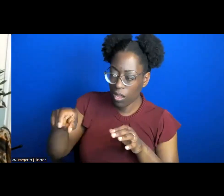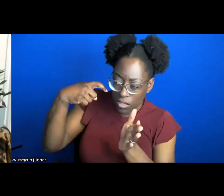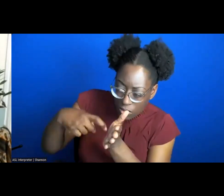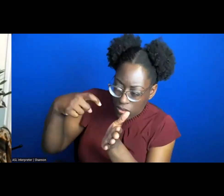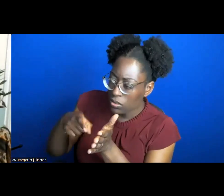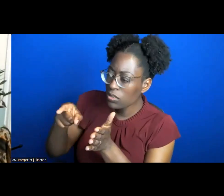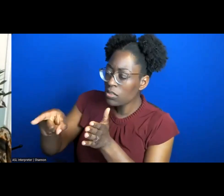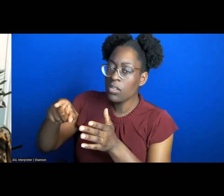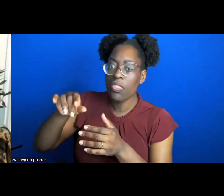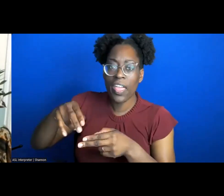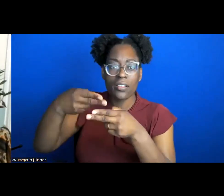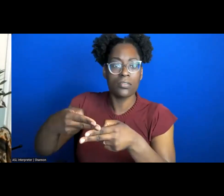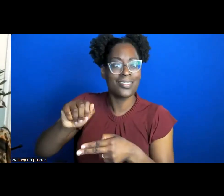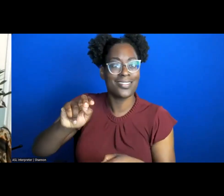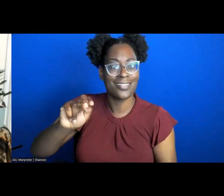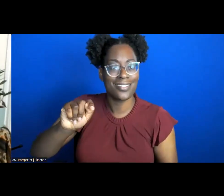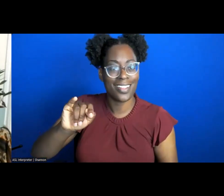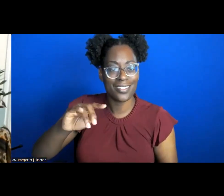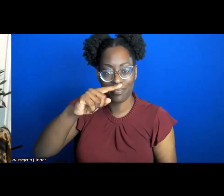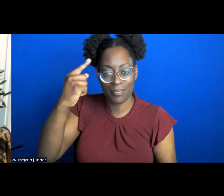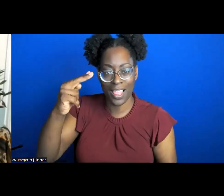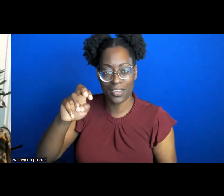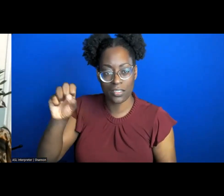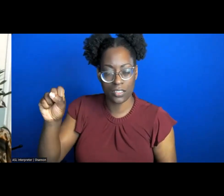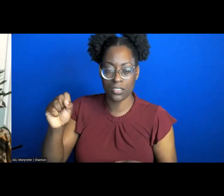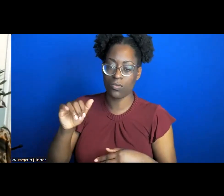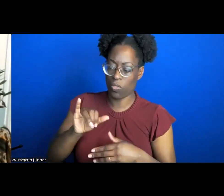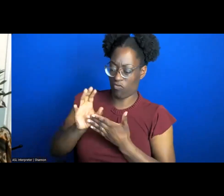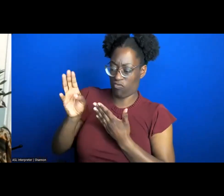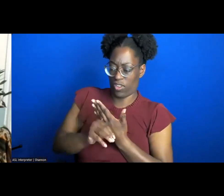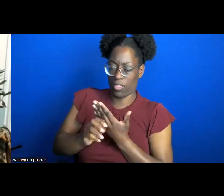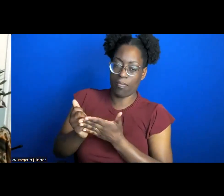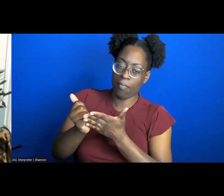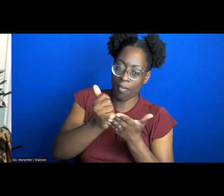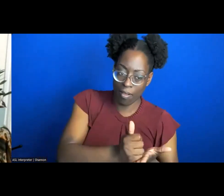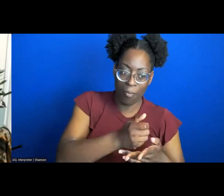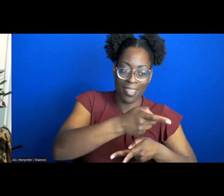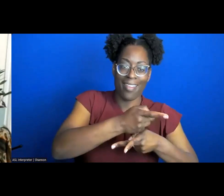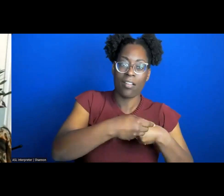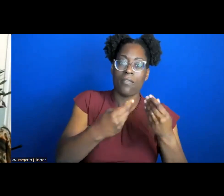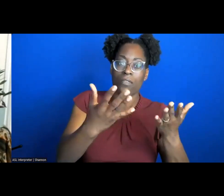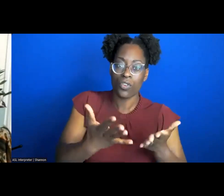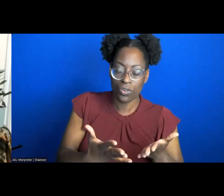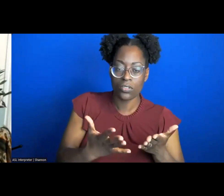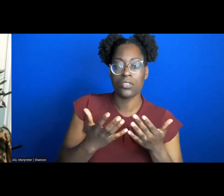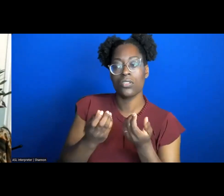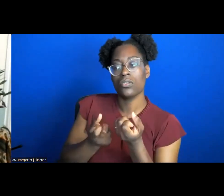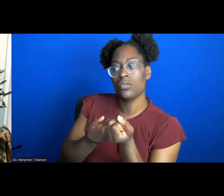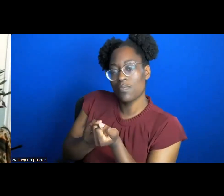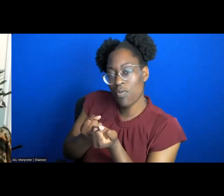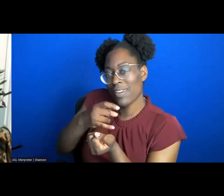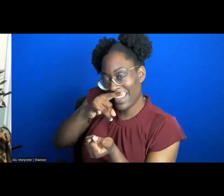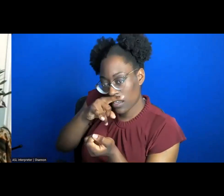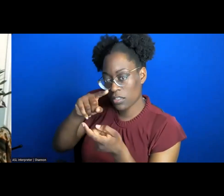do that for young children until we have done that in ourselves. And this is a practice that we must become aware of and